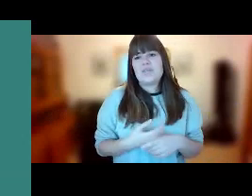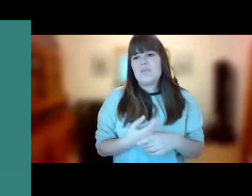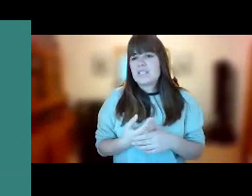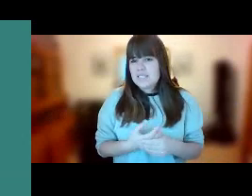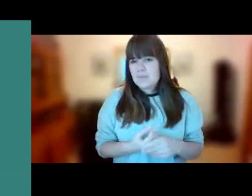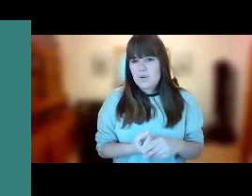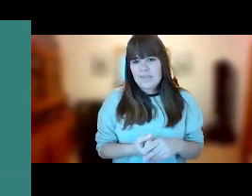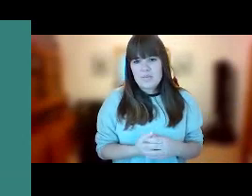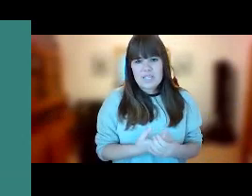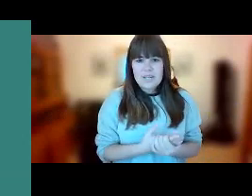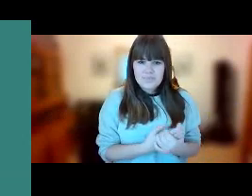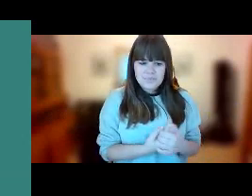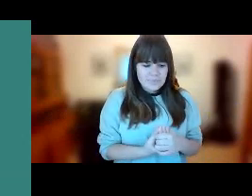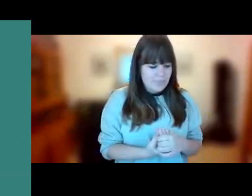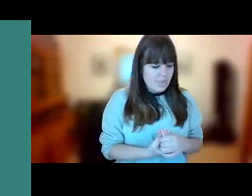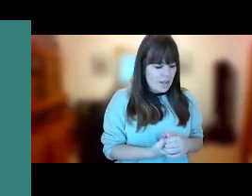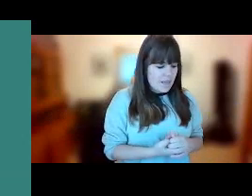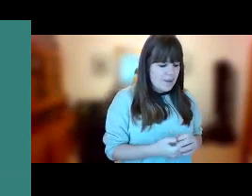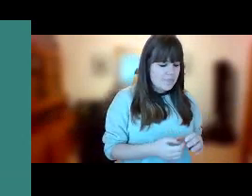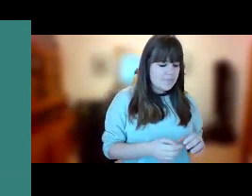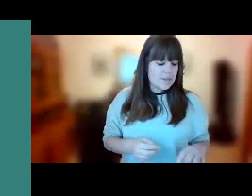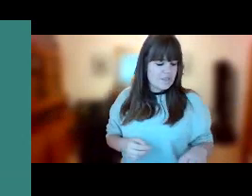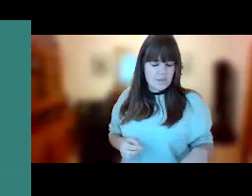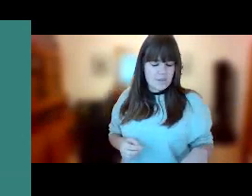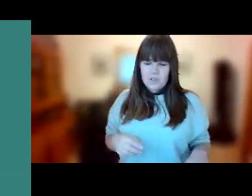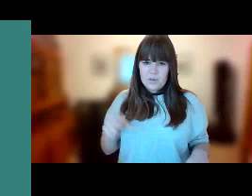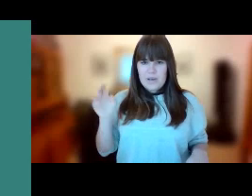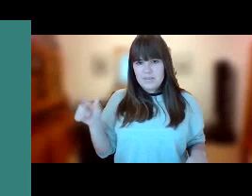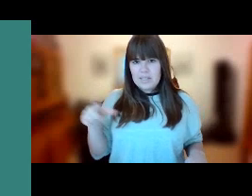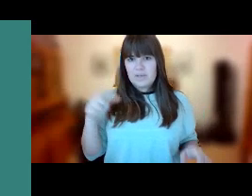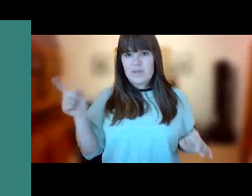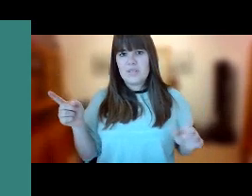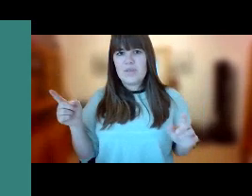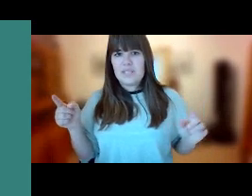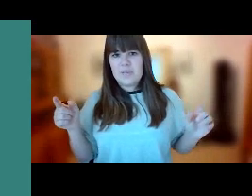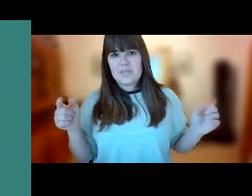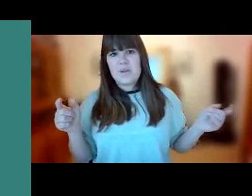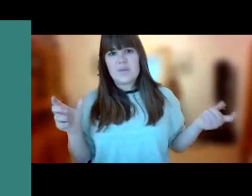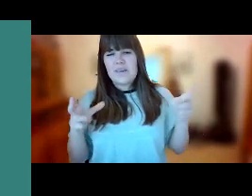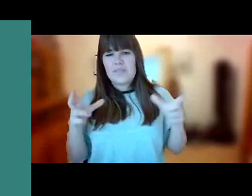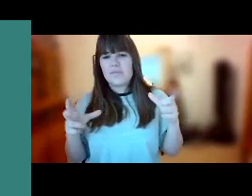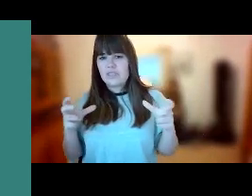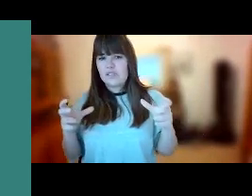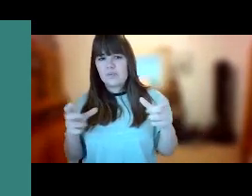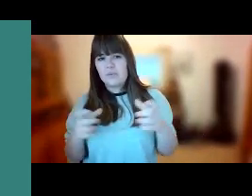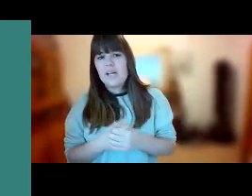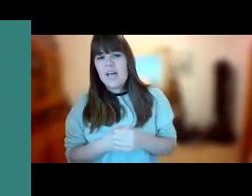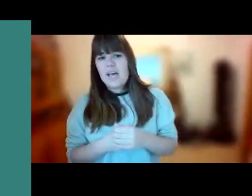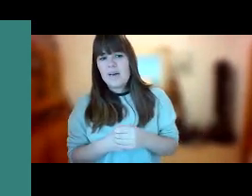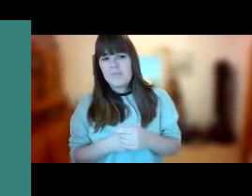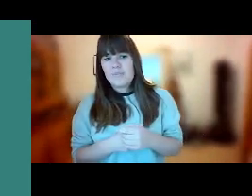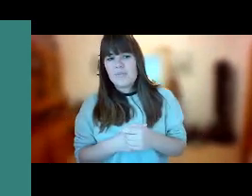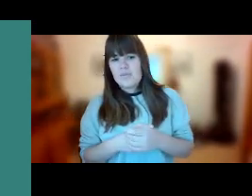language, the more it's going to support everybody. Something that we talk about, and I'll come on to a little bit as well, is having